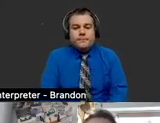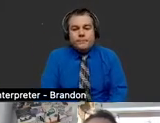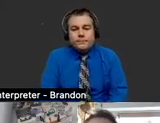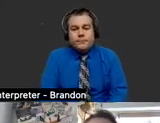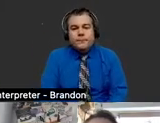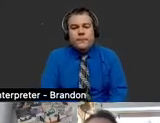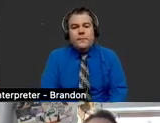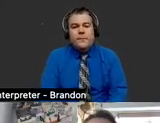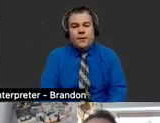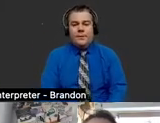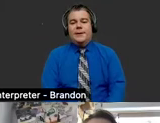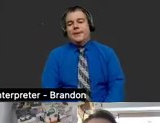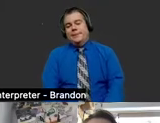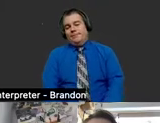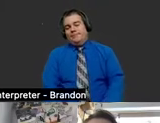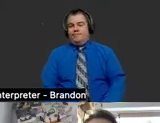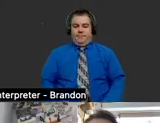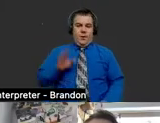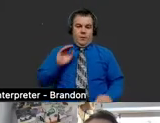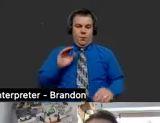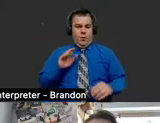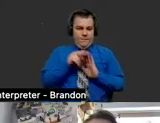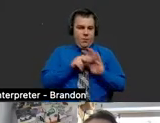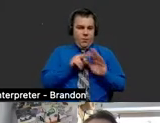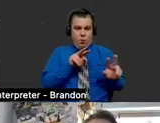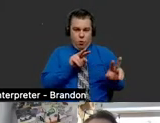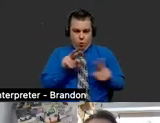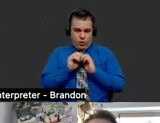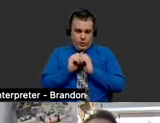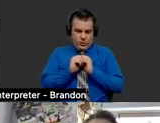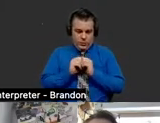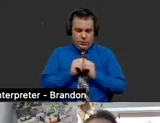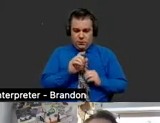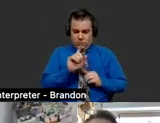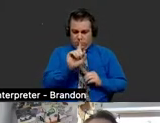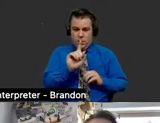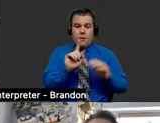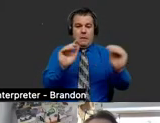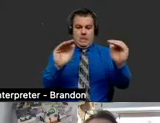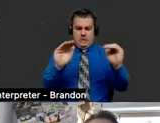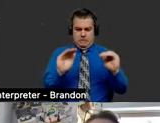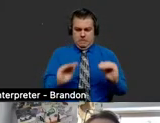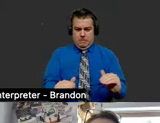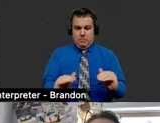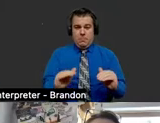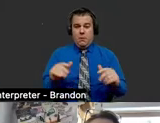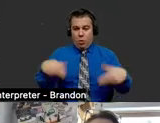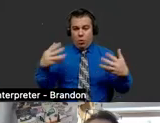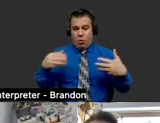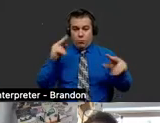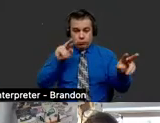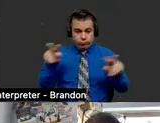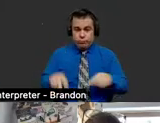Okay, we'll watch this video together here in just a minute, but I just want to scroll down and kind of blow your mind, because here's